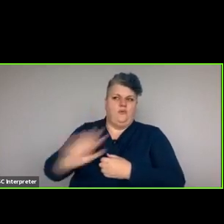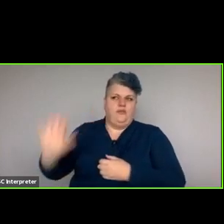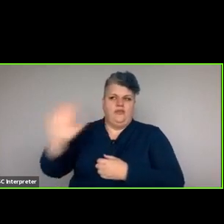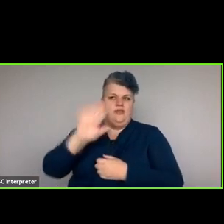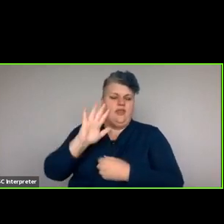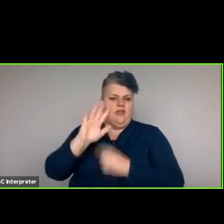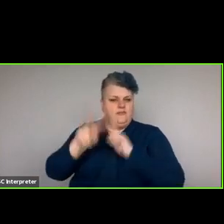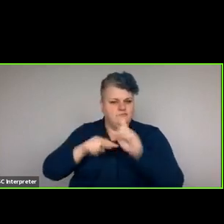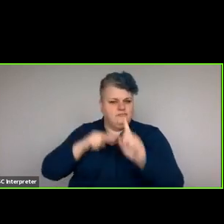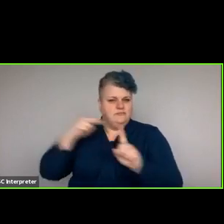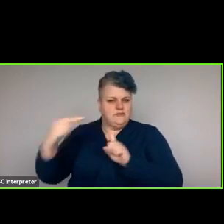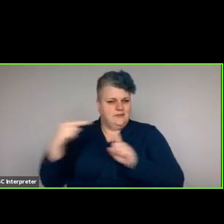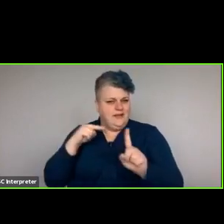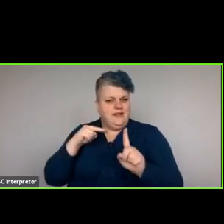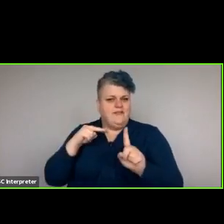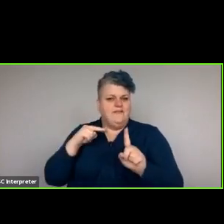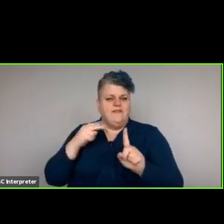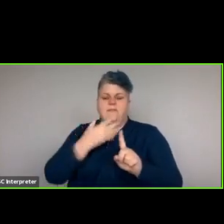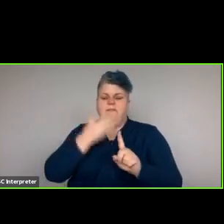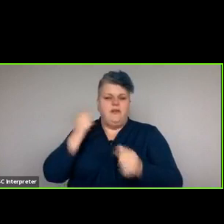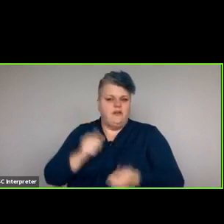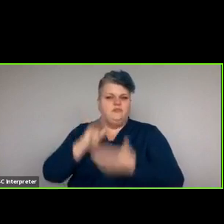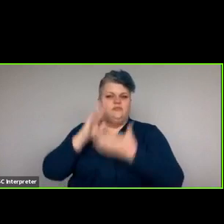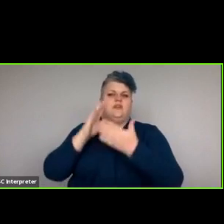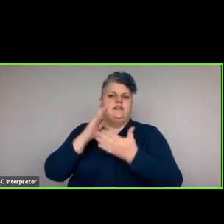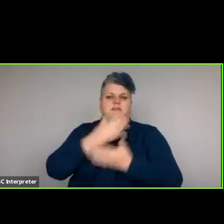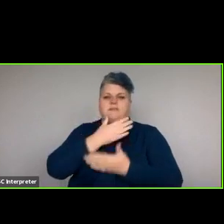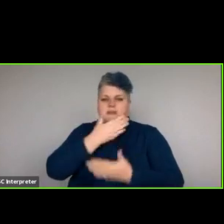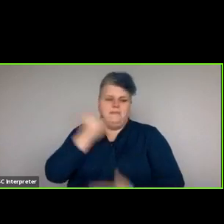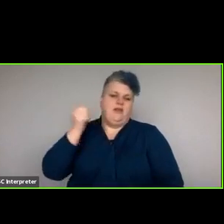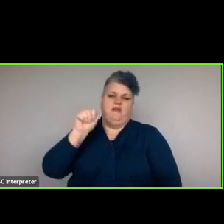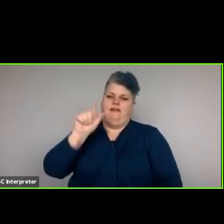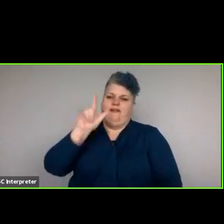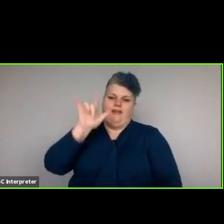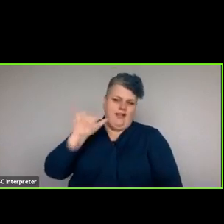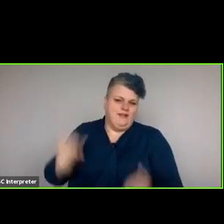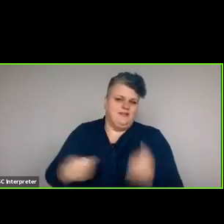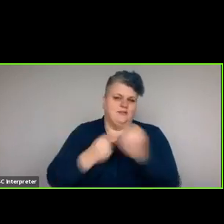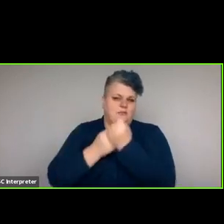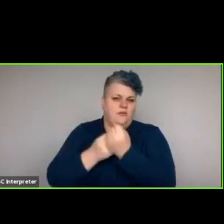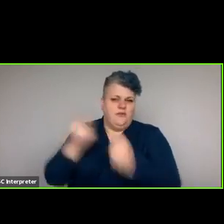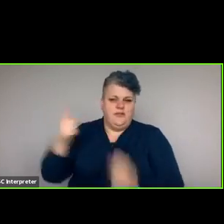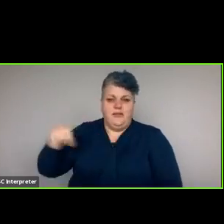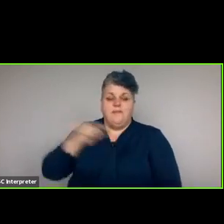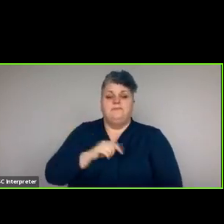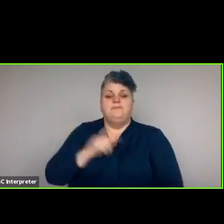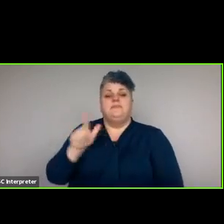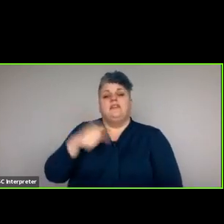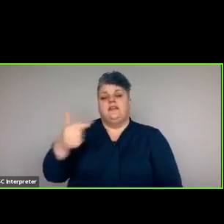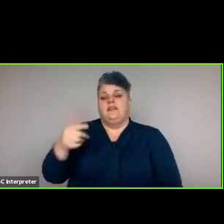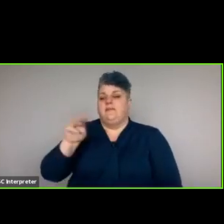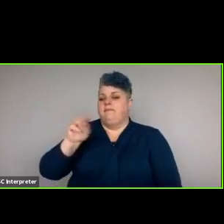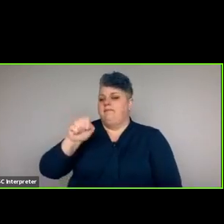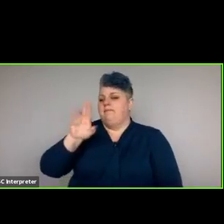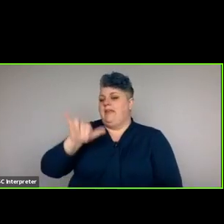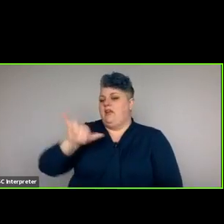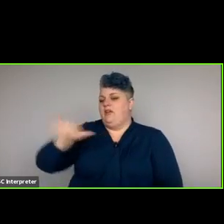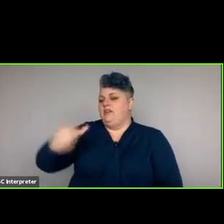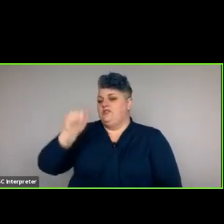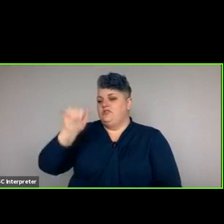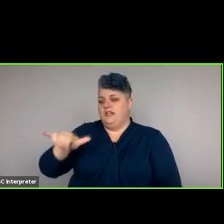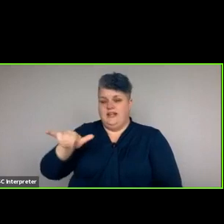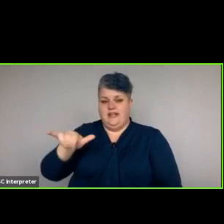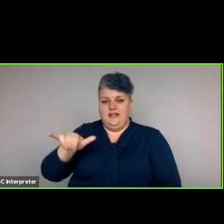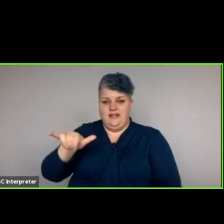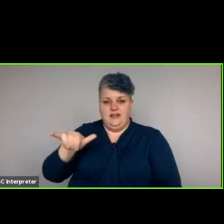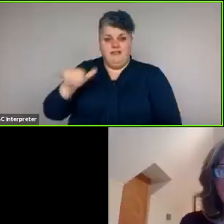you can better address and be a better ally and supporter to them. All right, Mary J.,